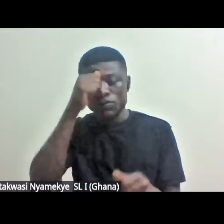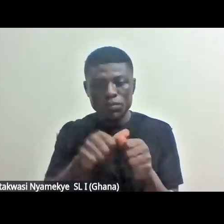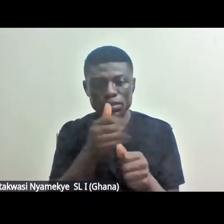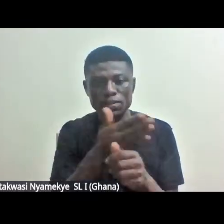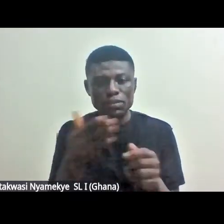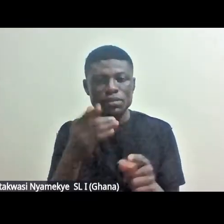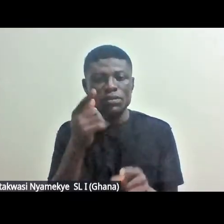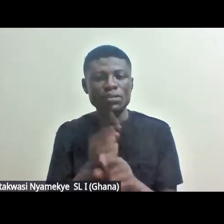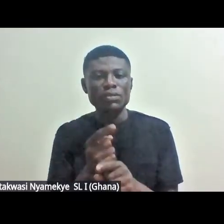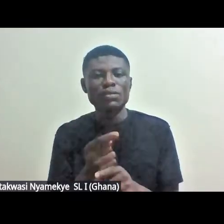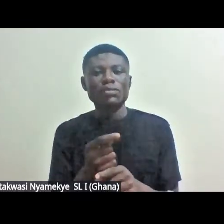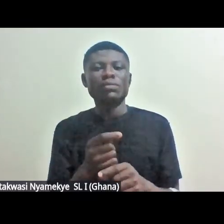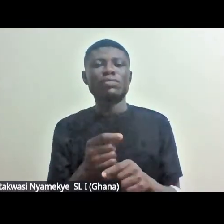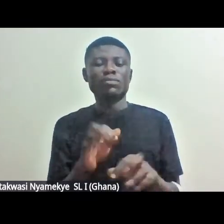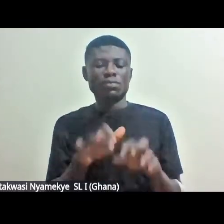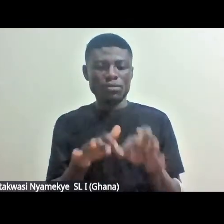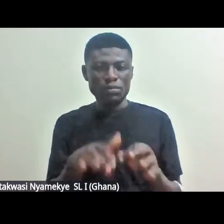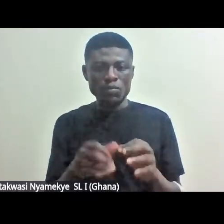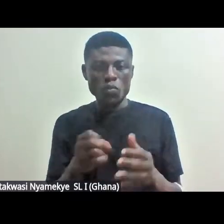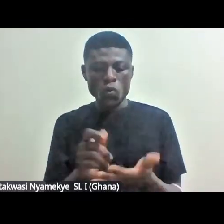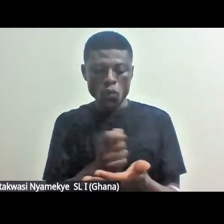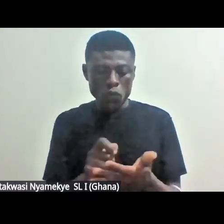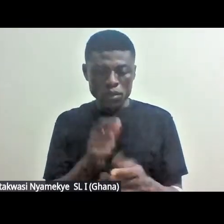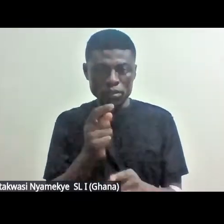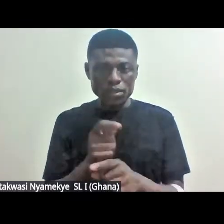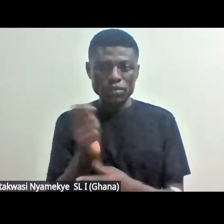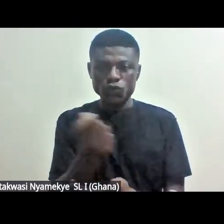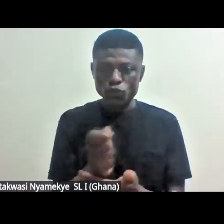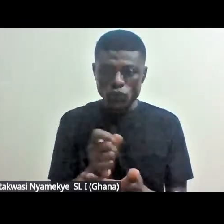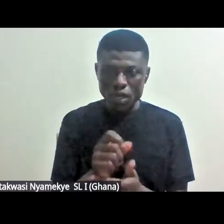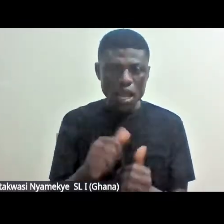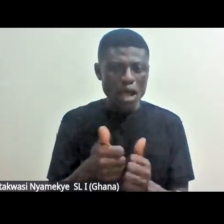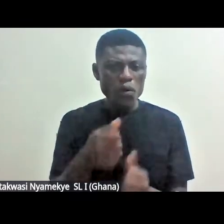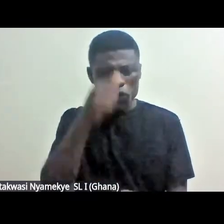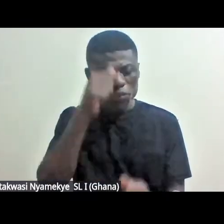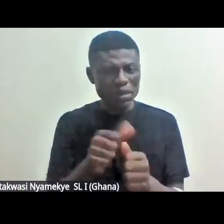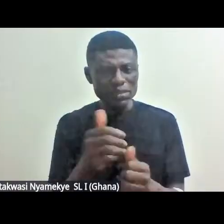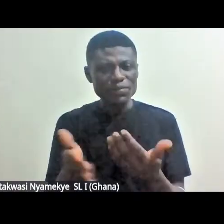just typing or writing by hand?